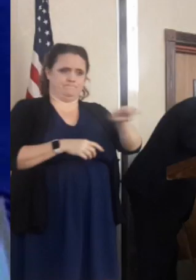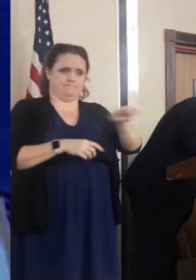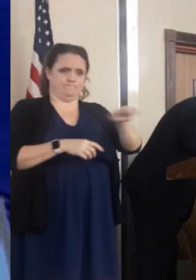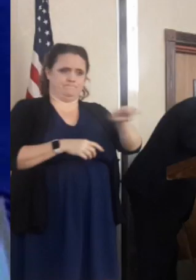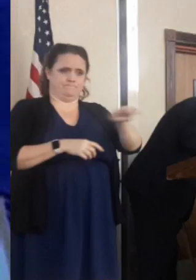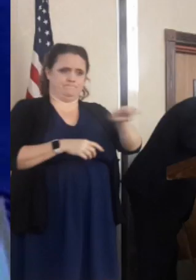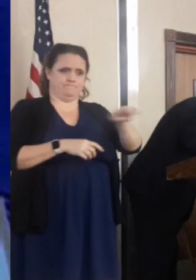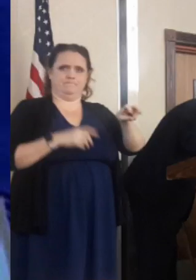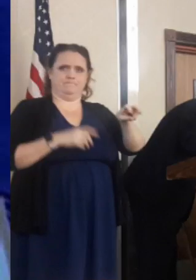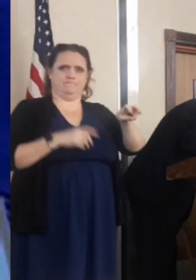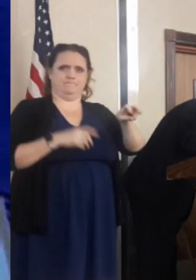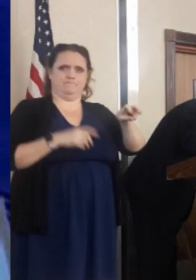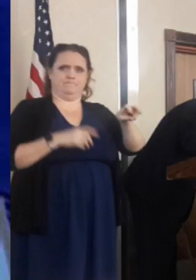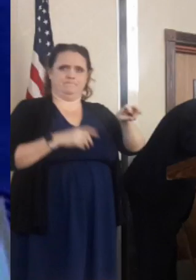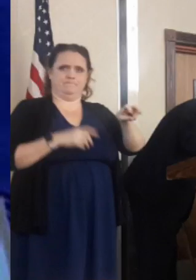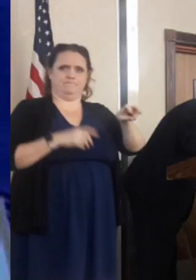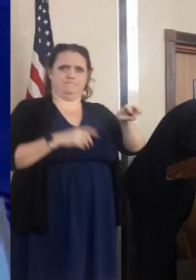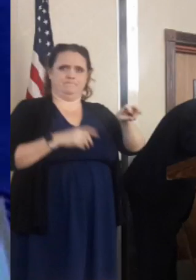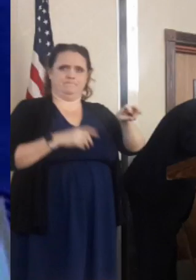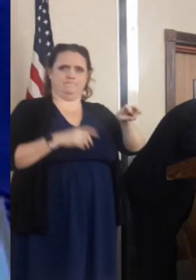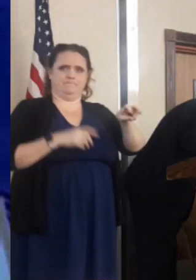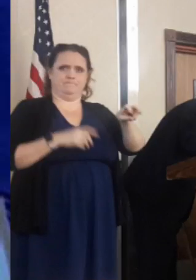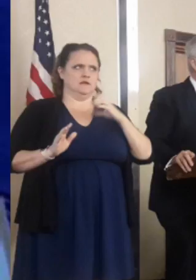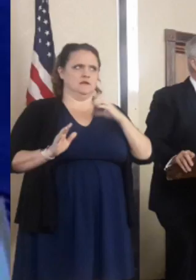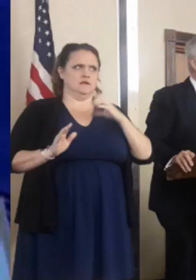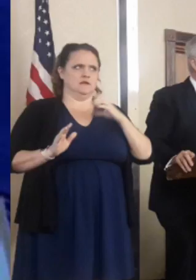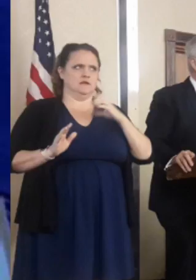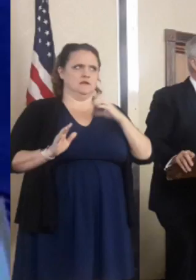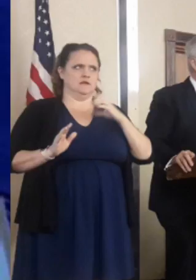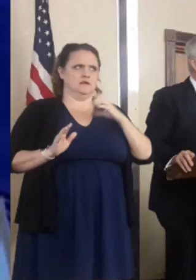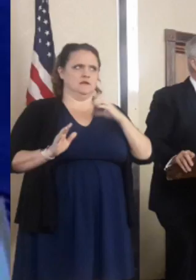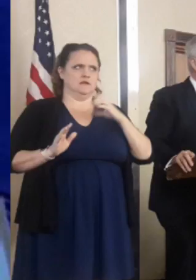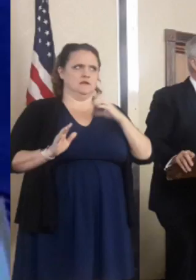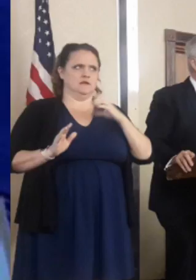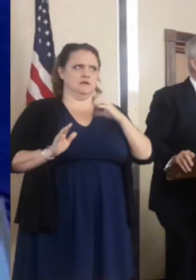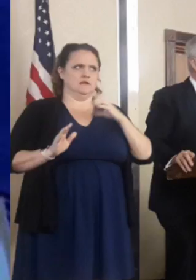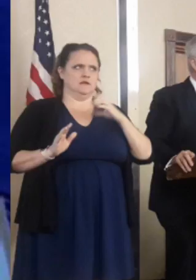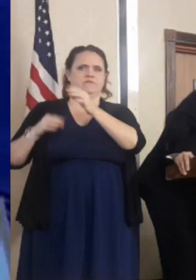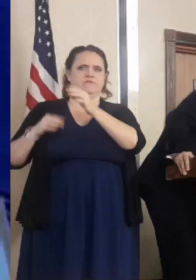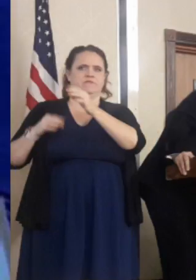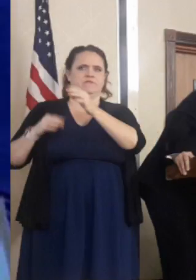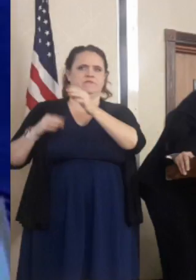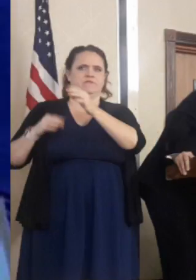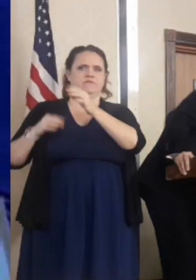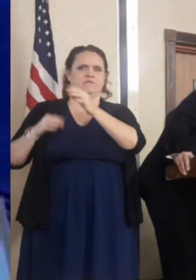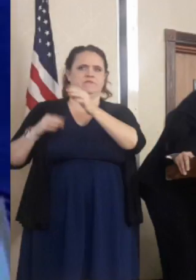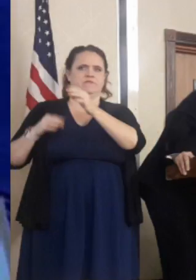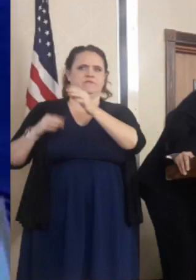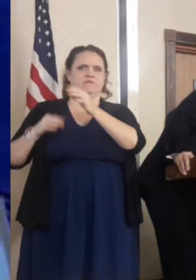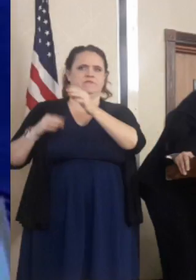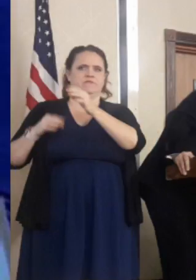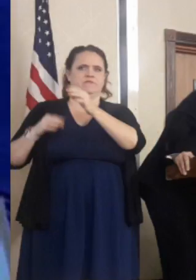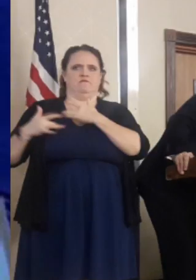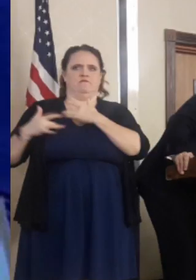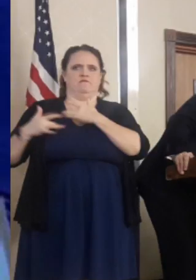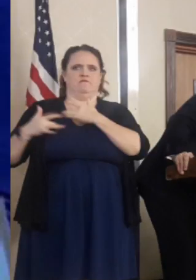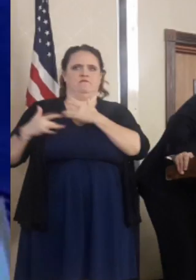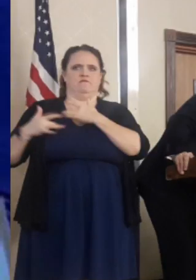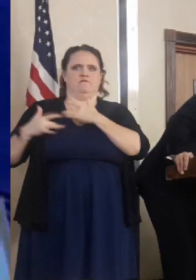pushing over to Legislative Affairs. My original request, or to fill in on